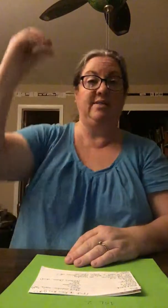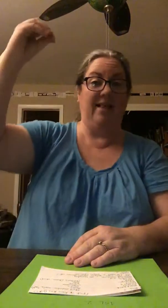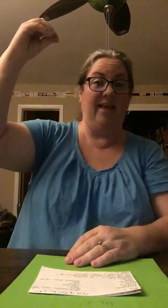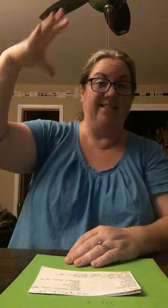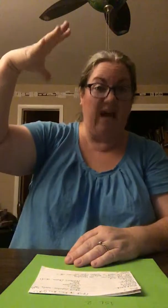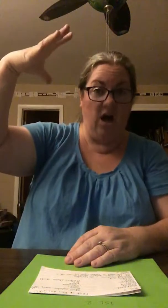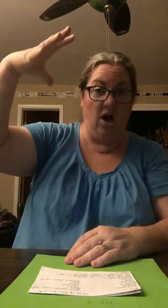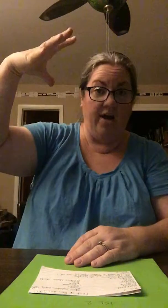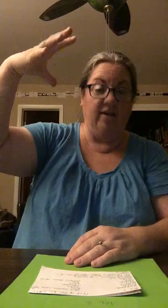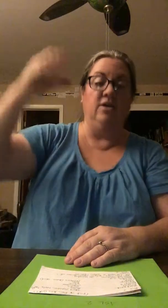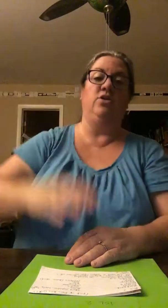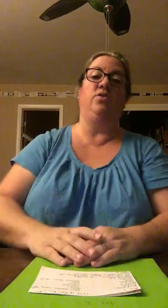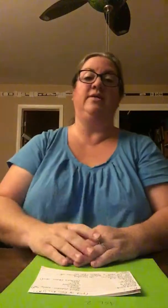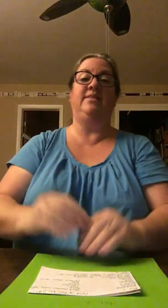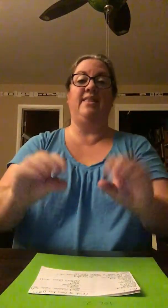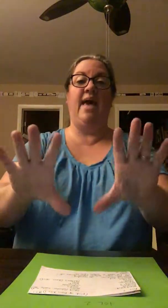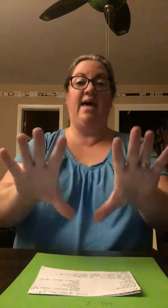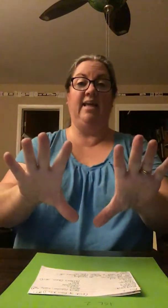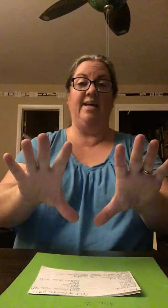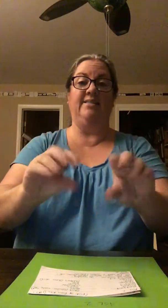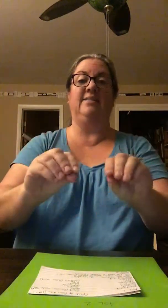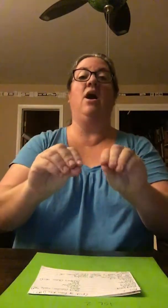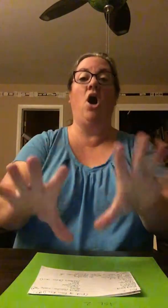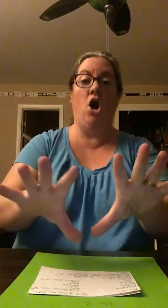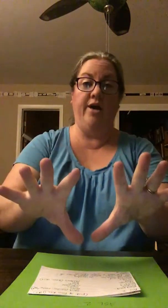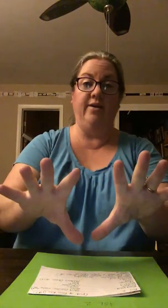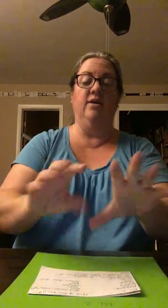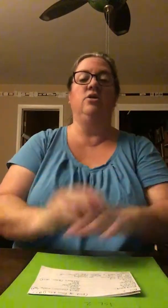say lights on. You can say the headlights on.